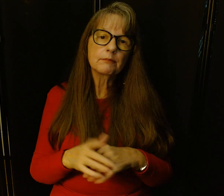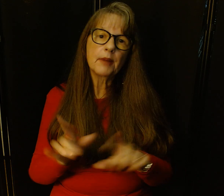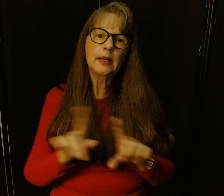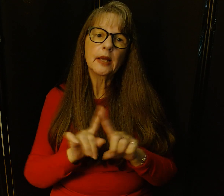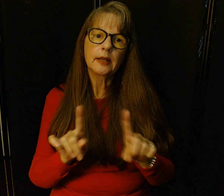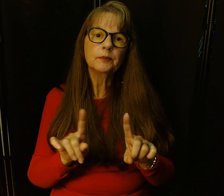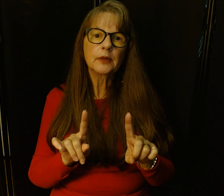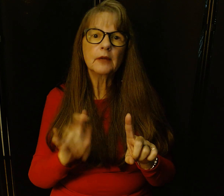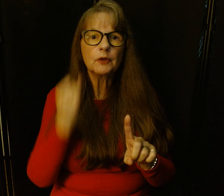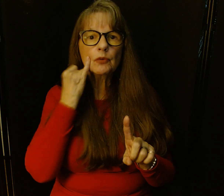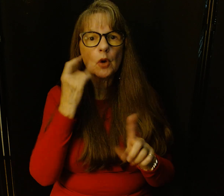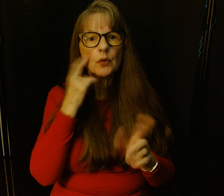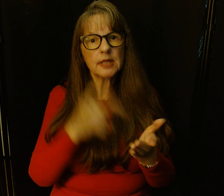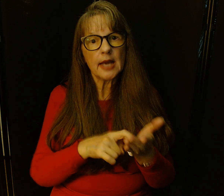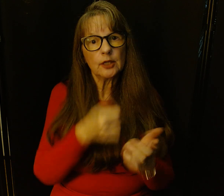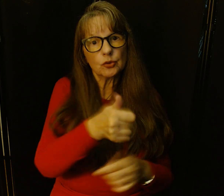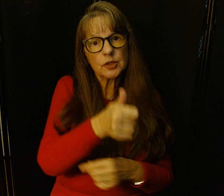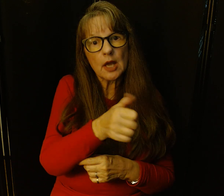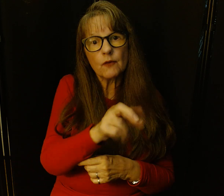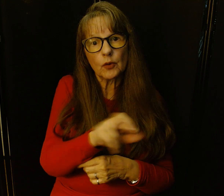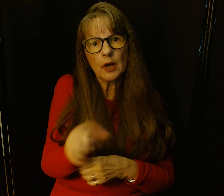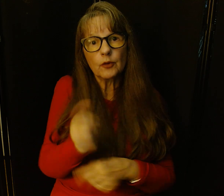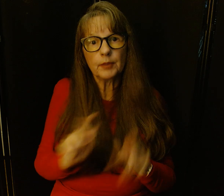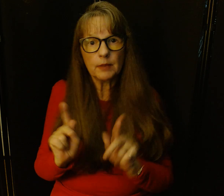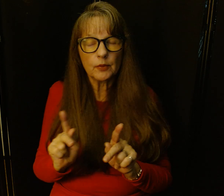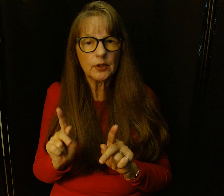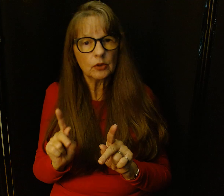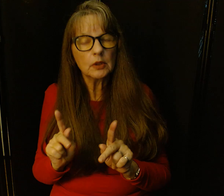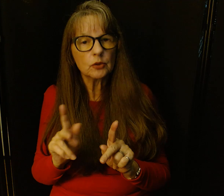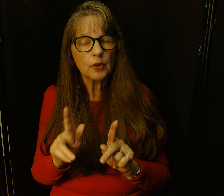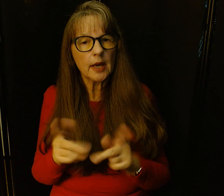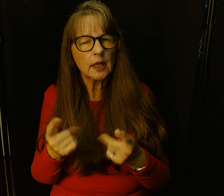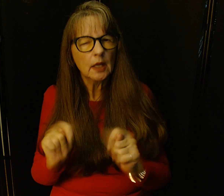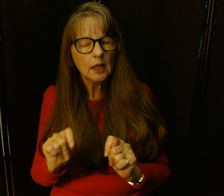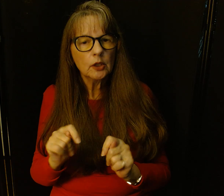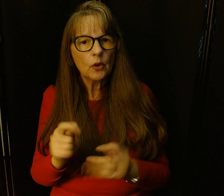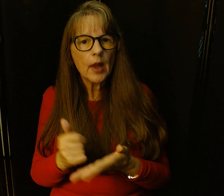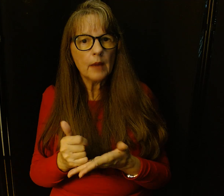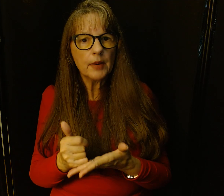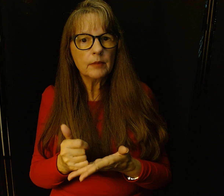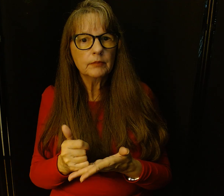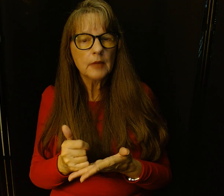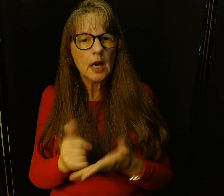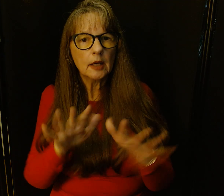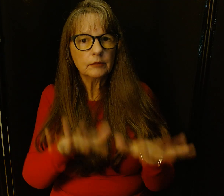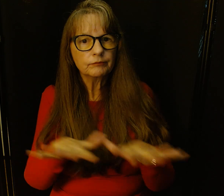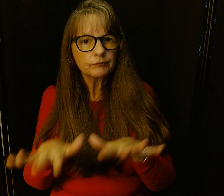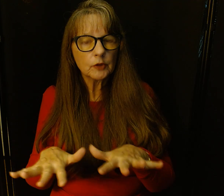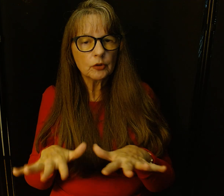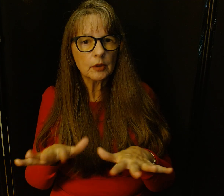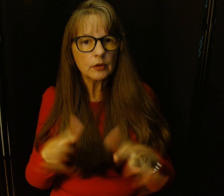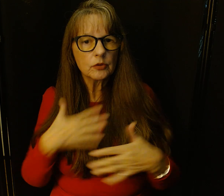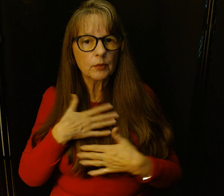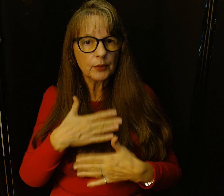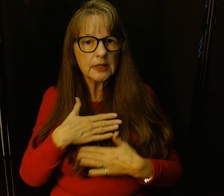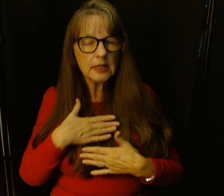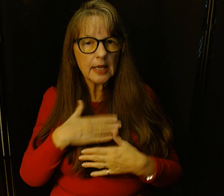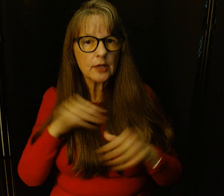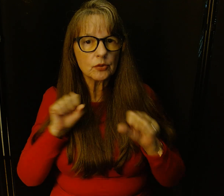but if you notice that in yourself or other people, then you can try to, help them do the breathing